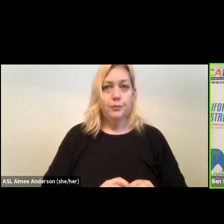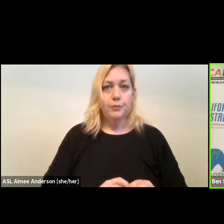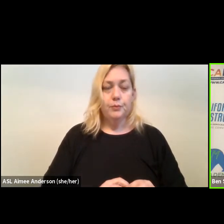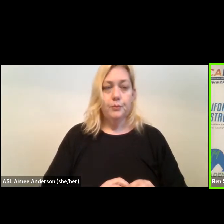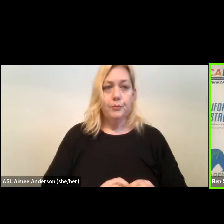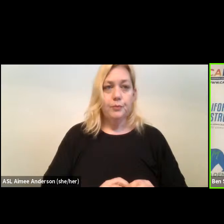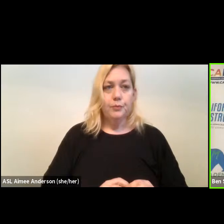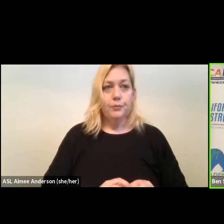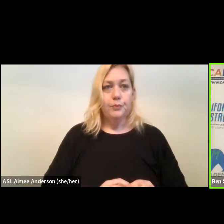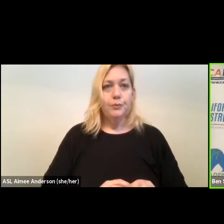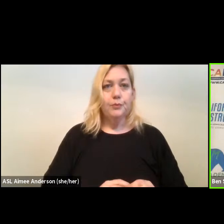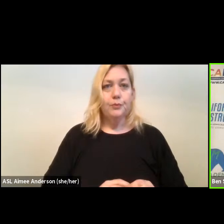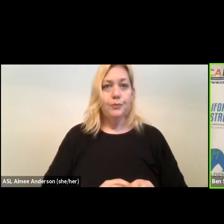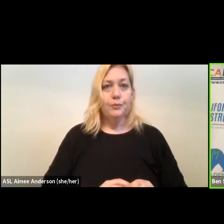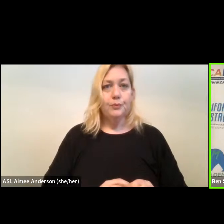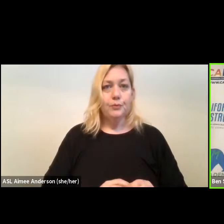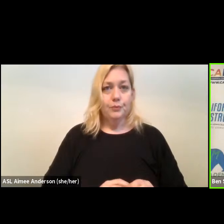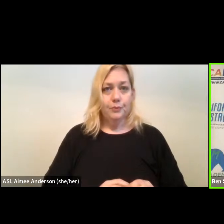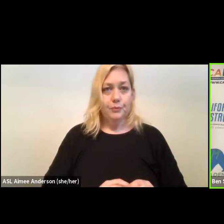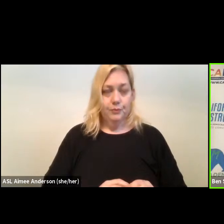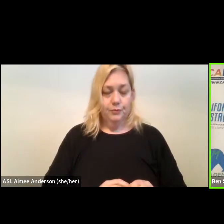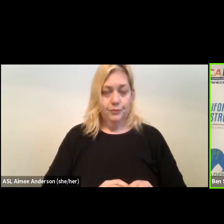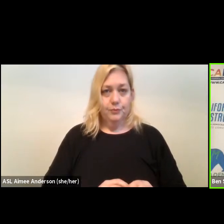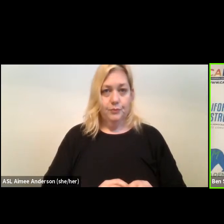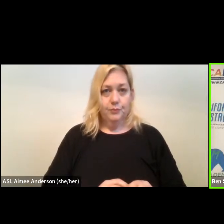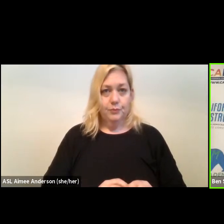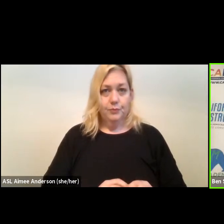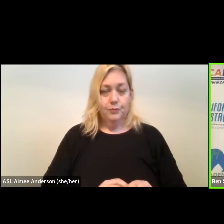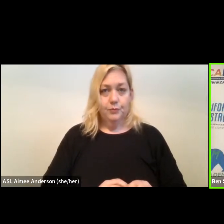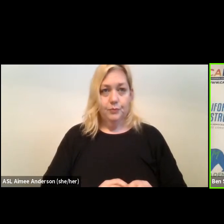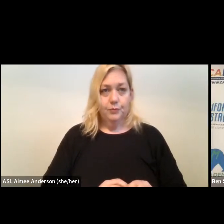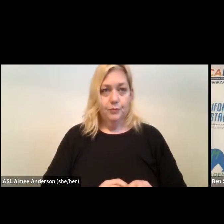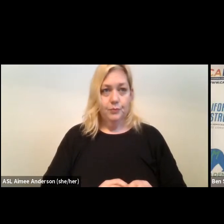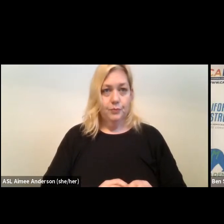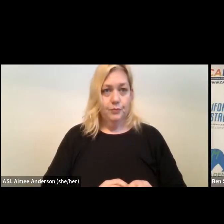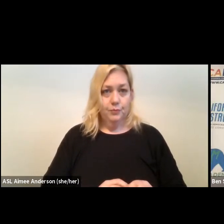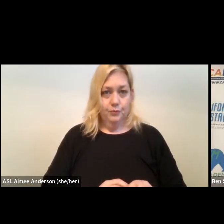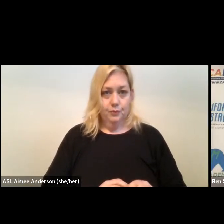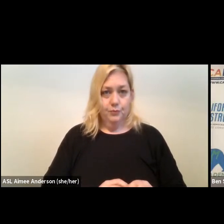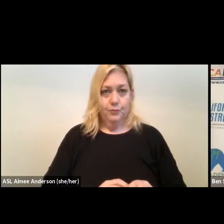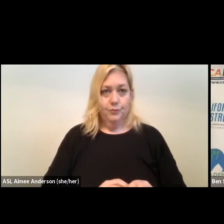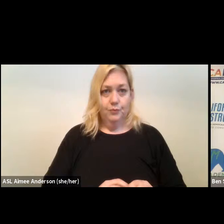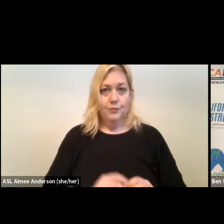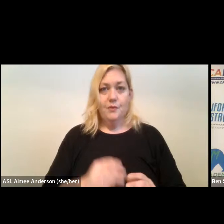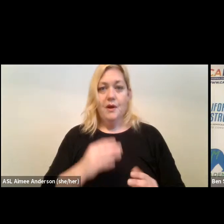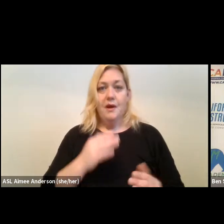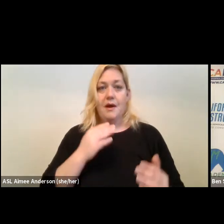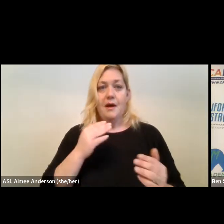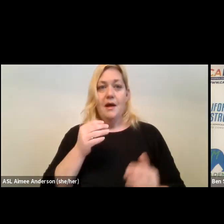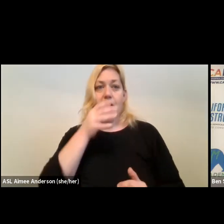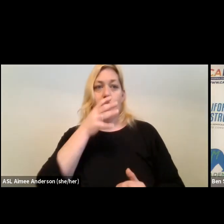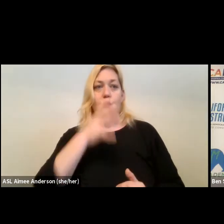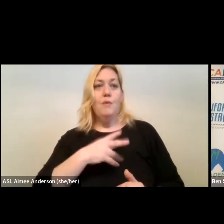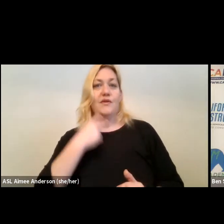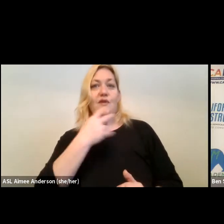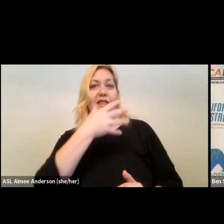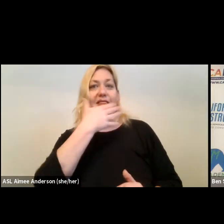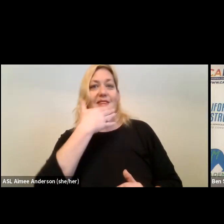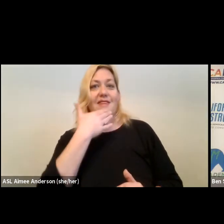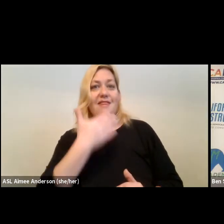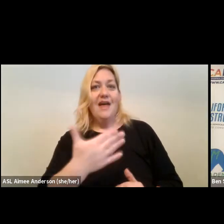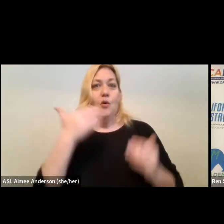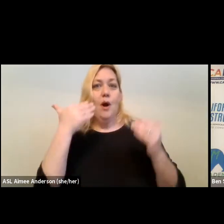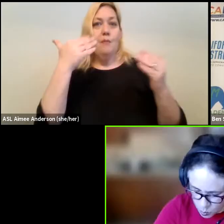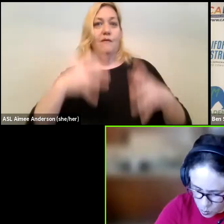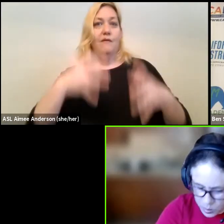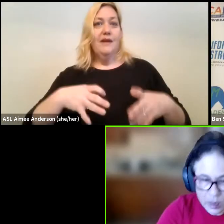You. Thank you. I'm unmuted. So I move the adoption